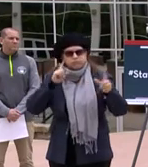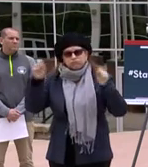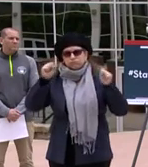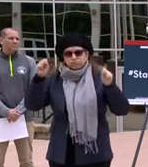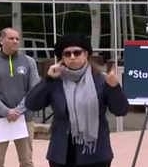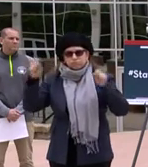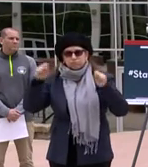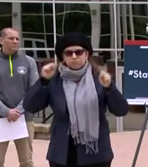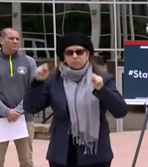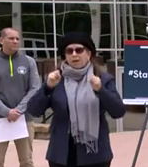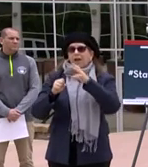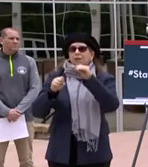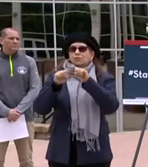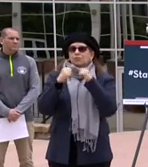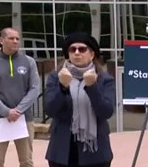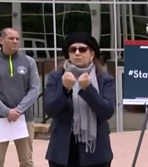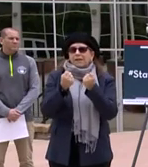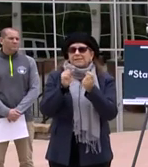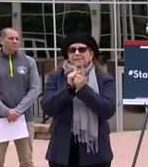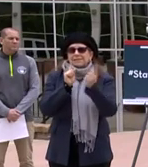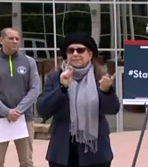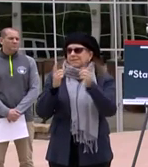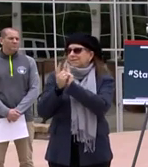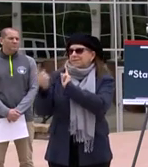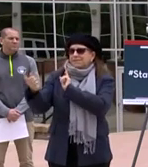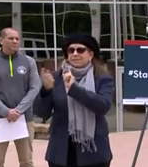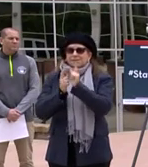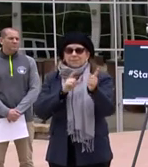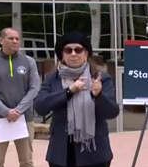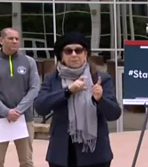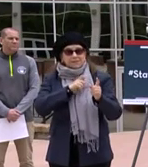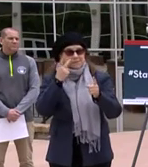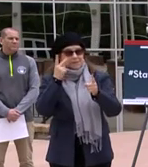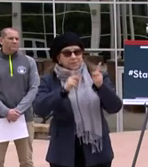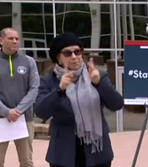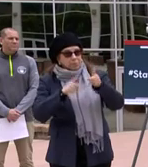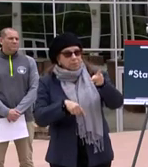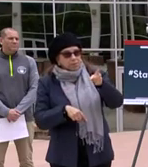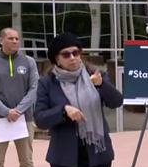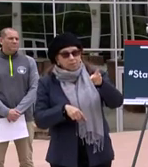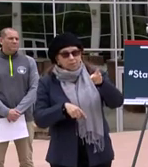and that's essentially what it means? What means?